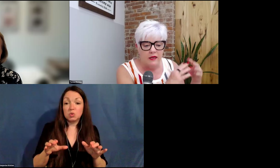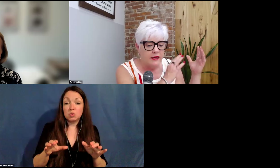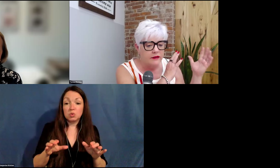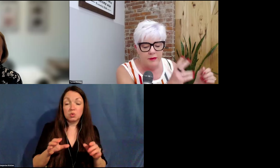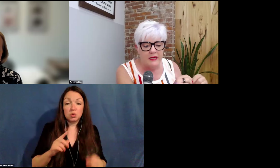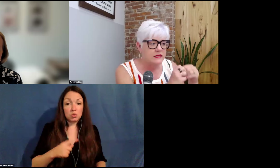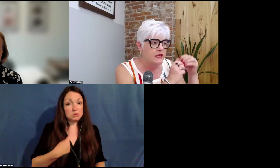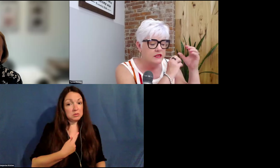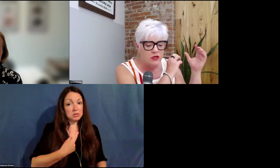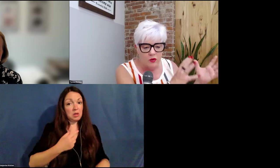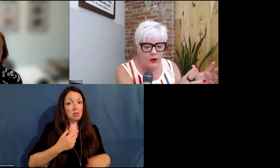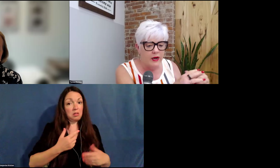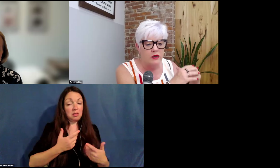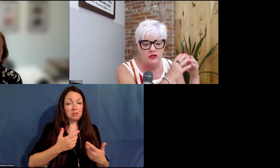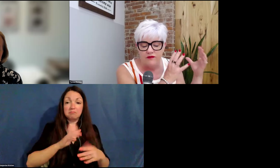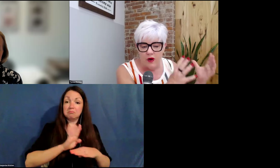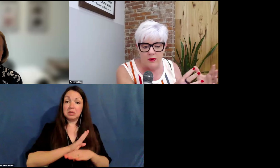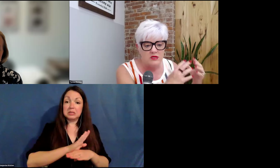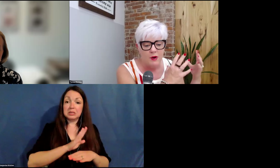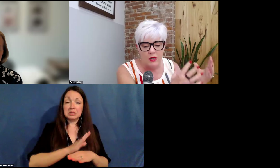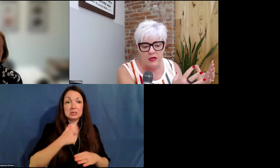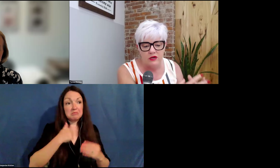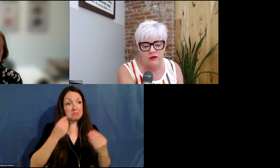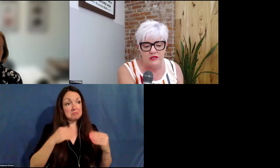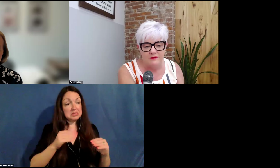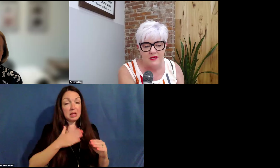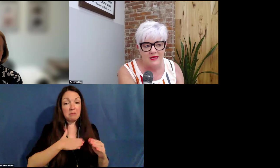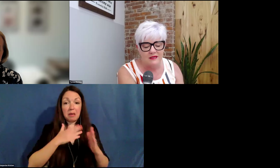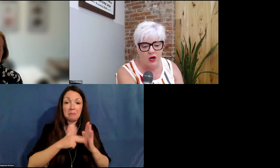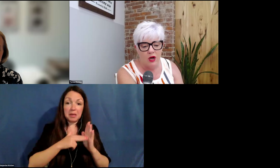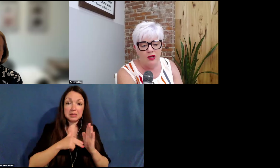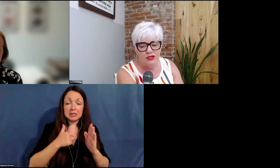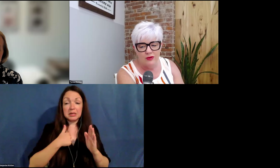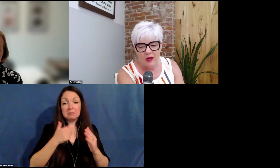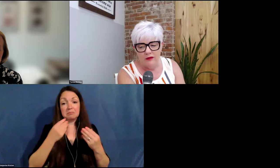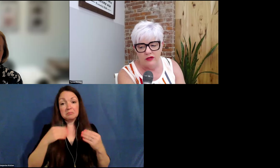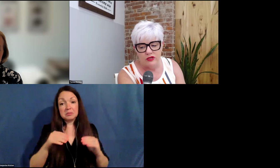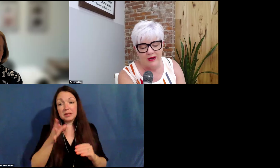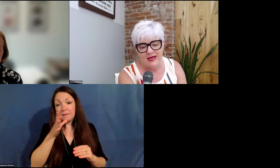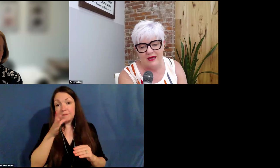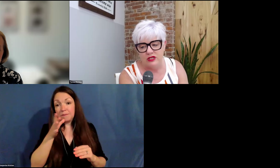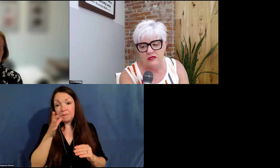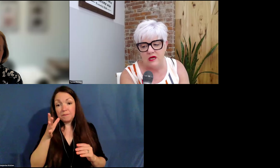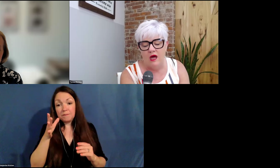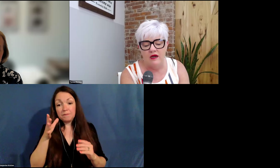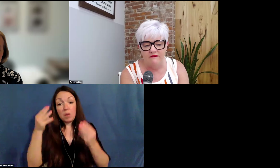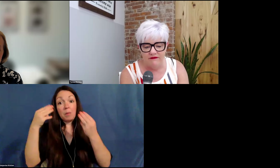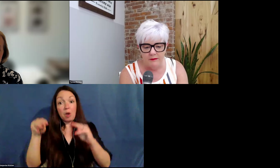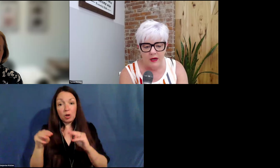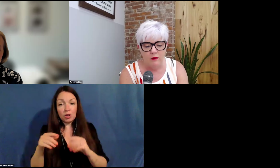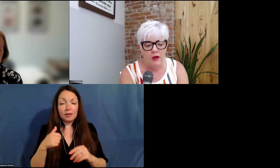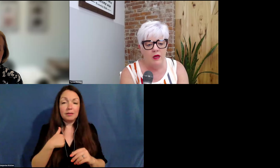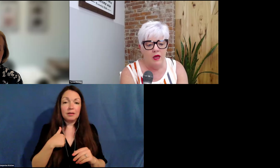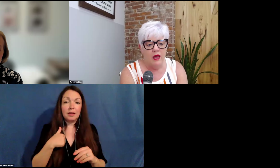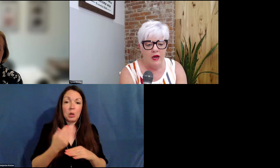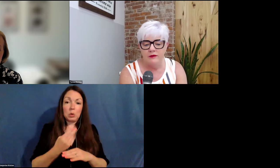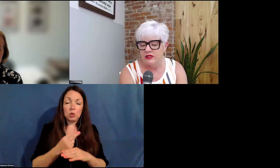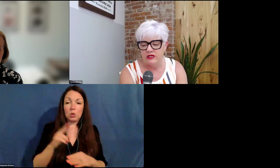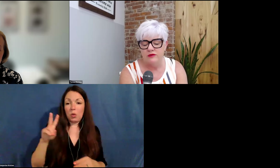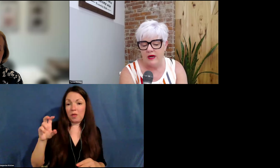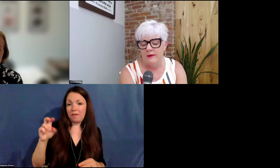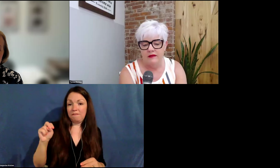solopreneurs selling their paintings or their wares or farmers markets or those types of things are doing all their transactions on Venmo.